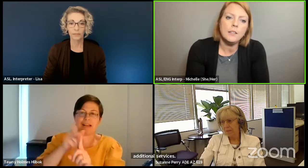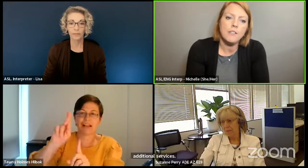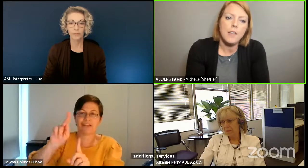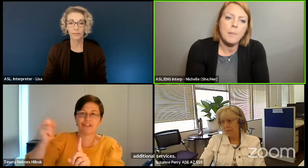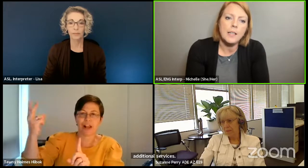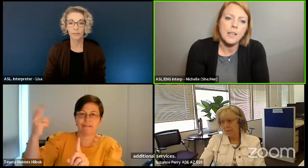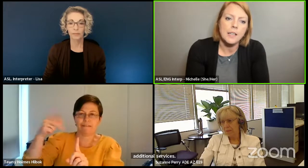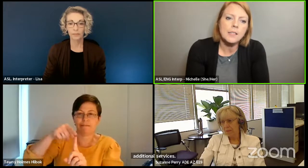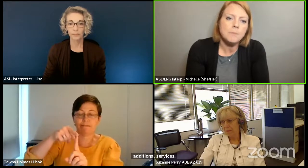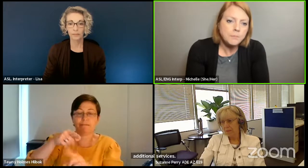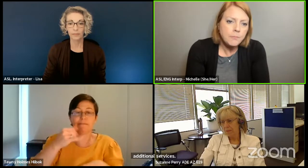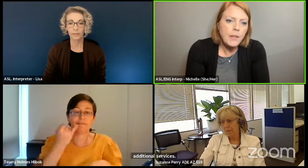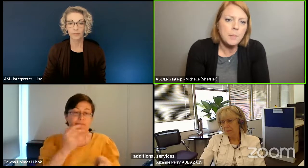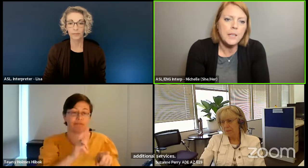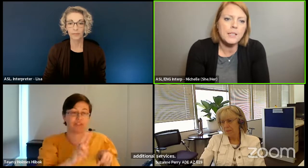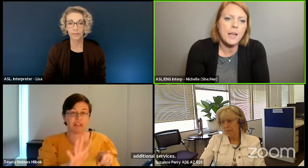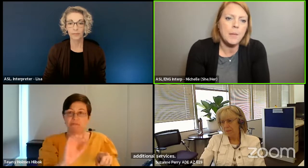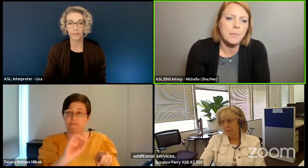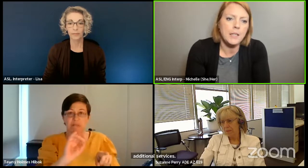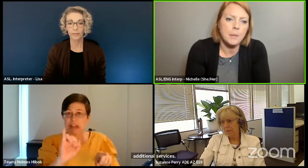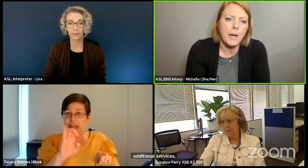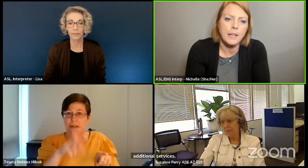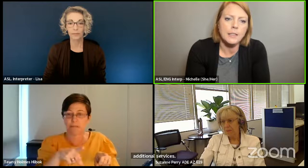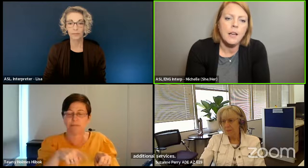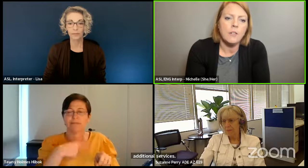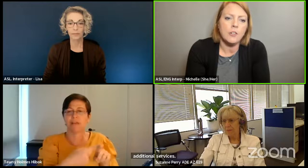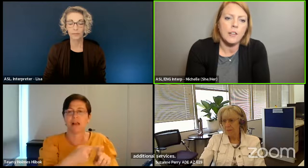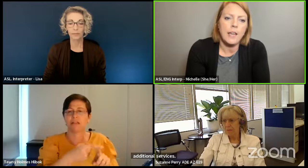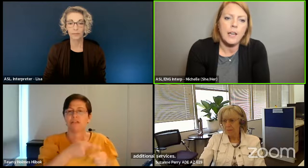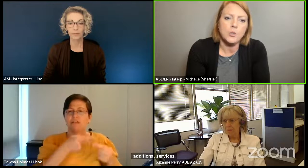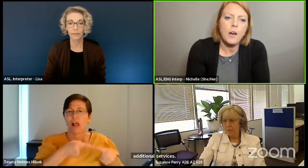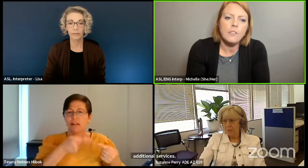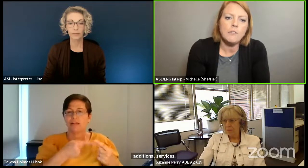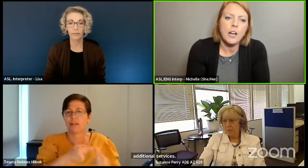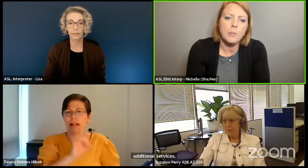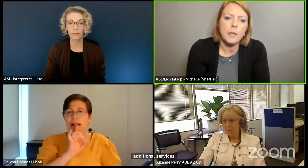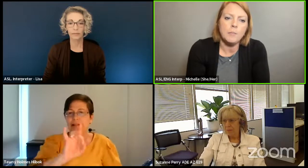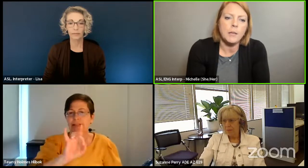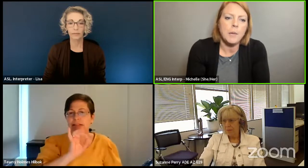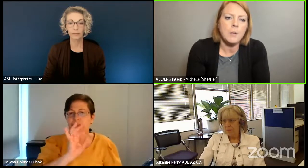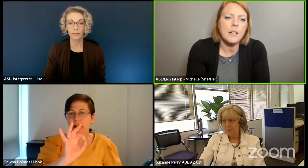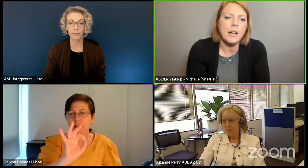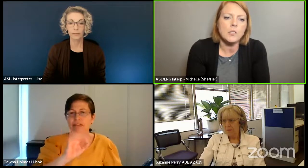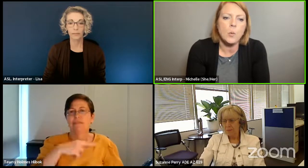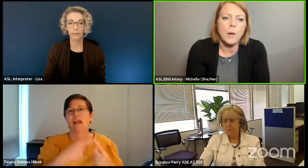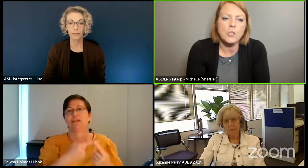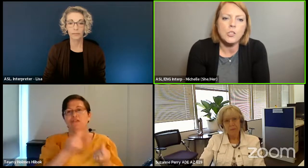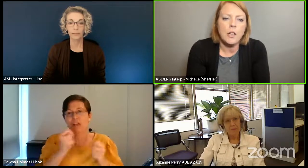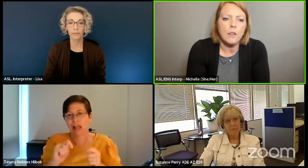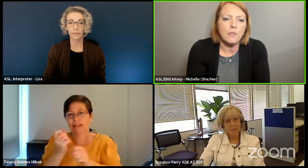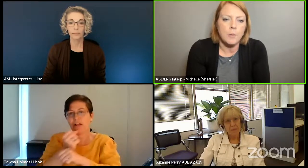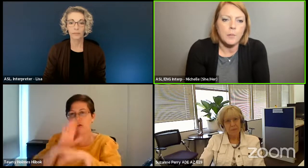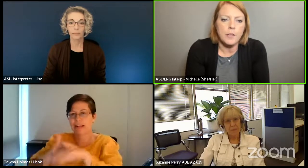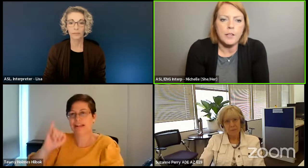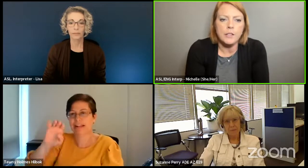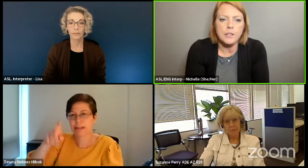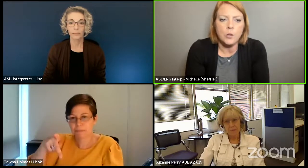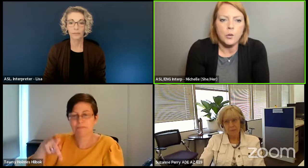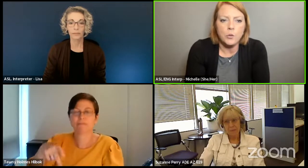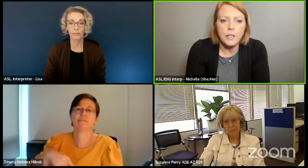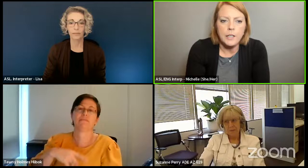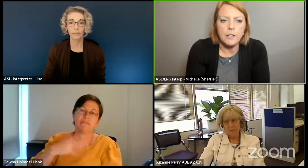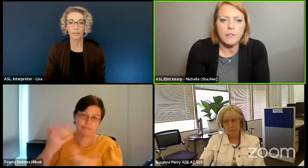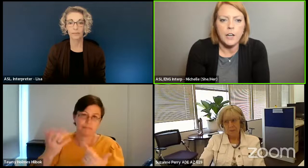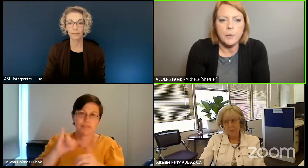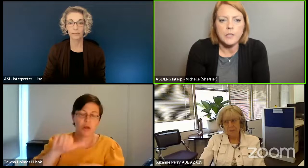that child, if that makes sense, because that might be an impact for the K-12 environment, but maybe not so much from the